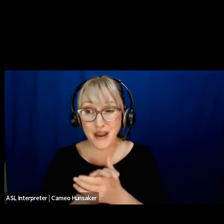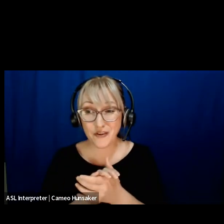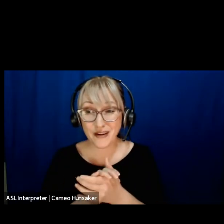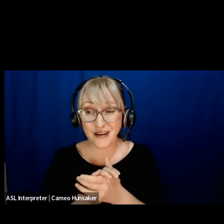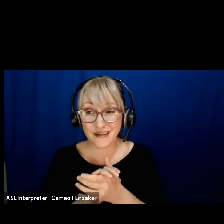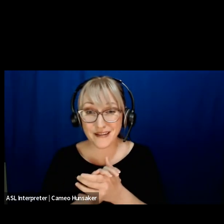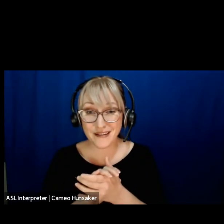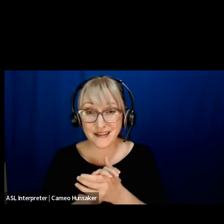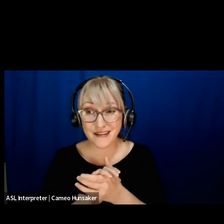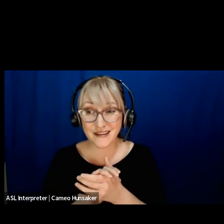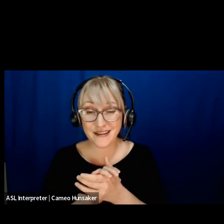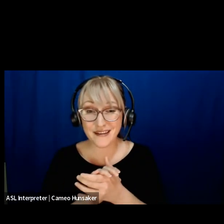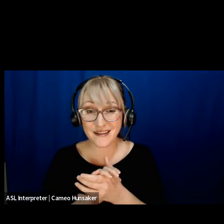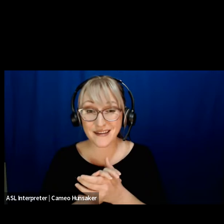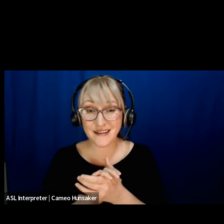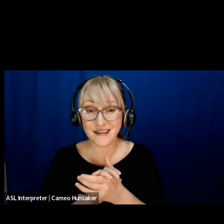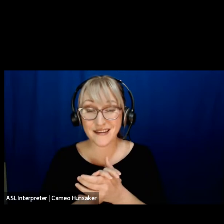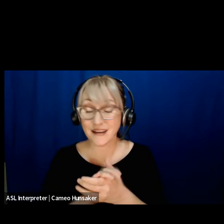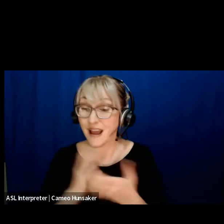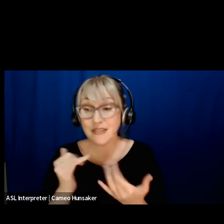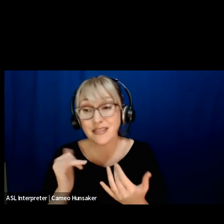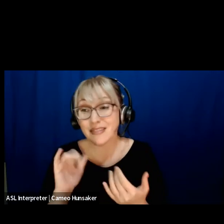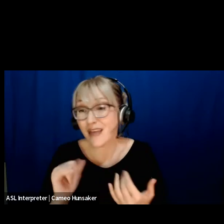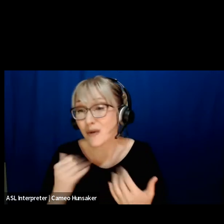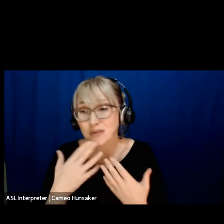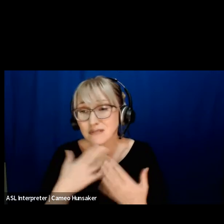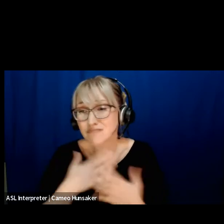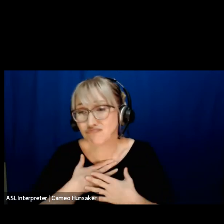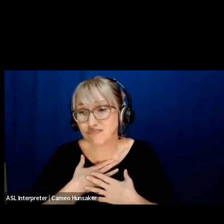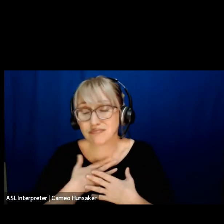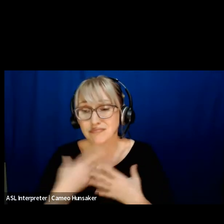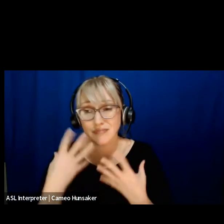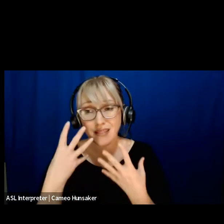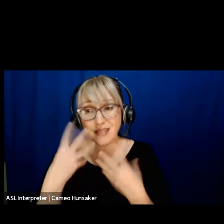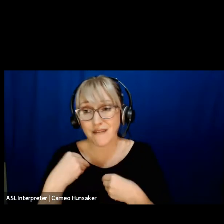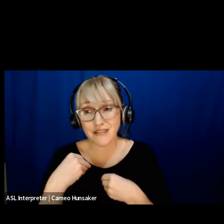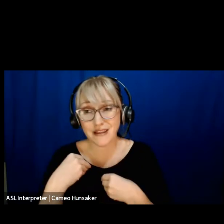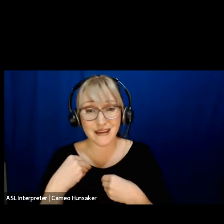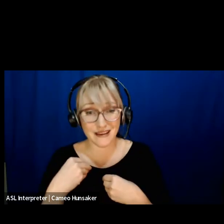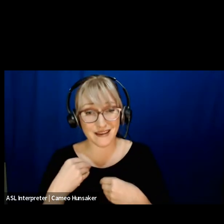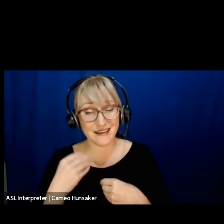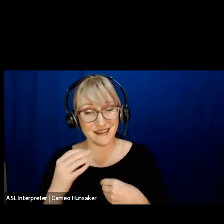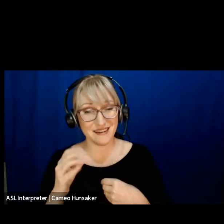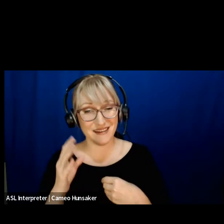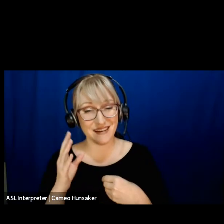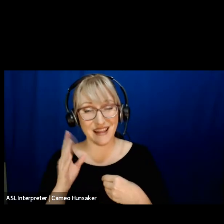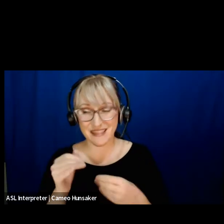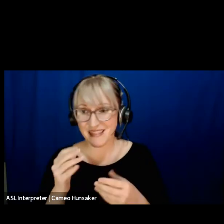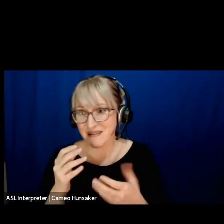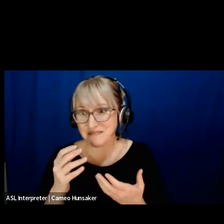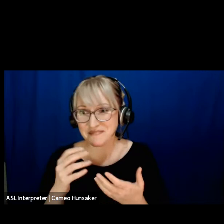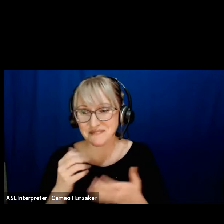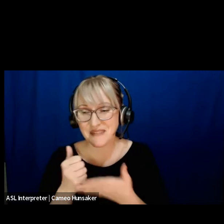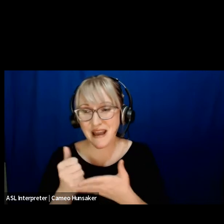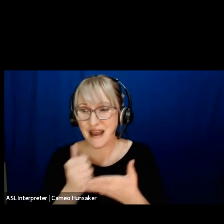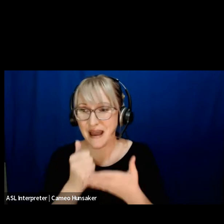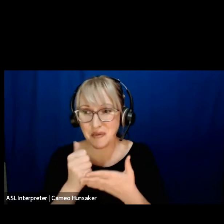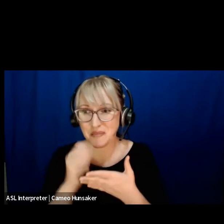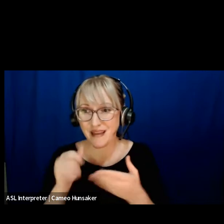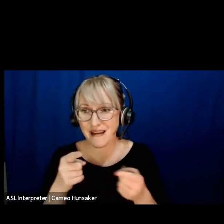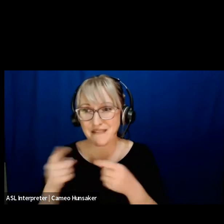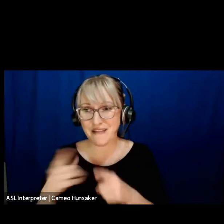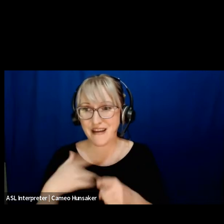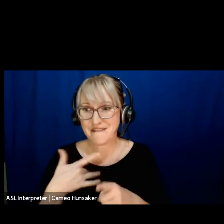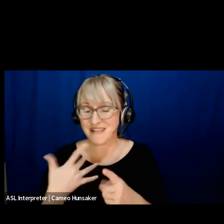which was lovely. And it really made for a festive time. The other thing we did was